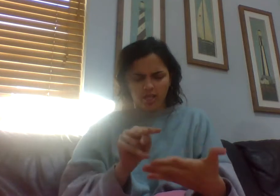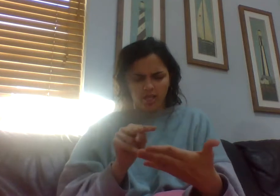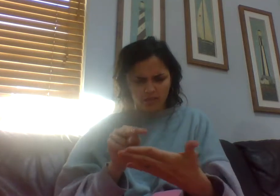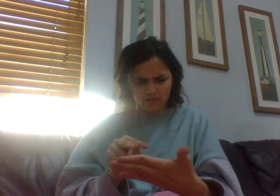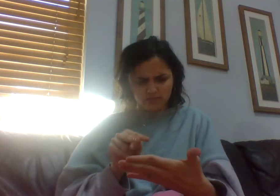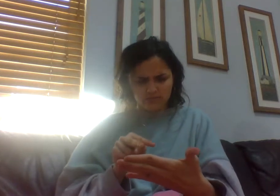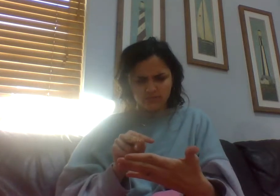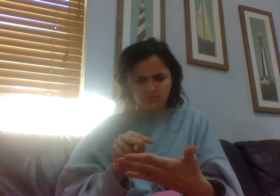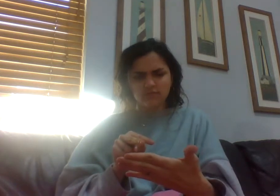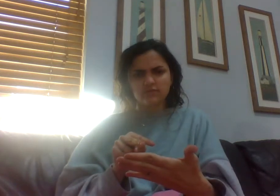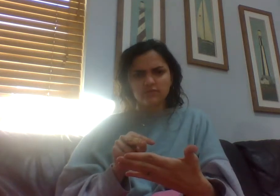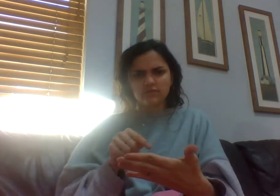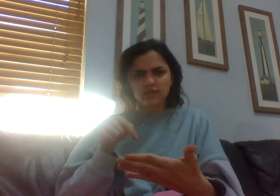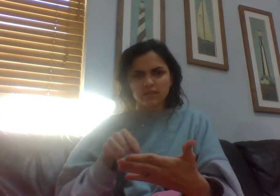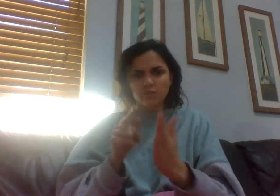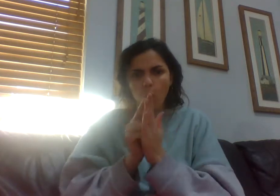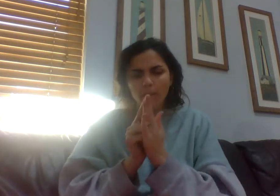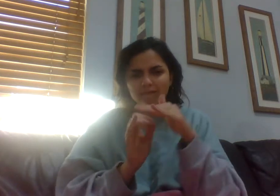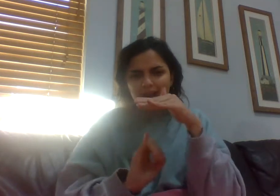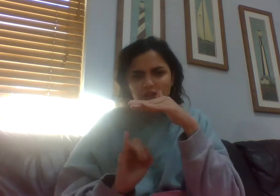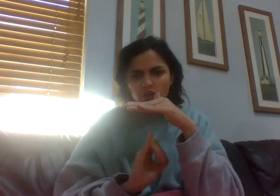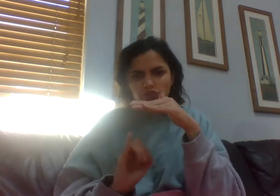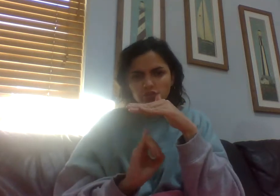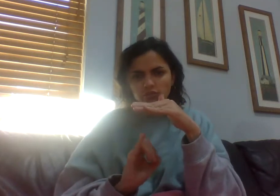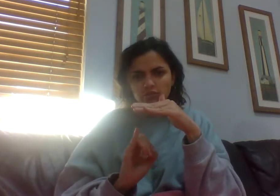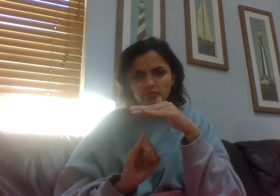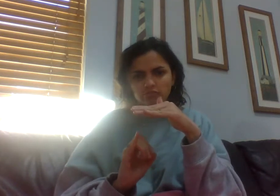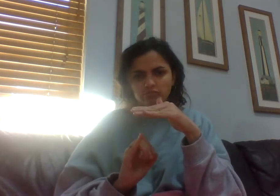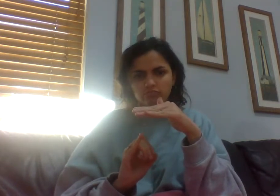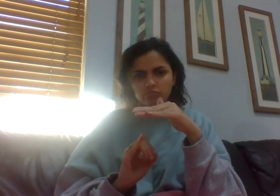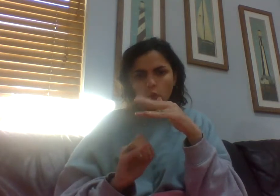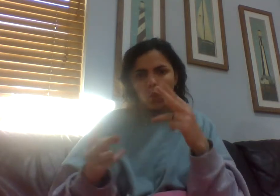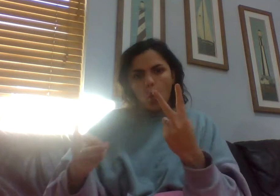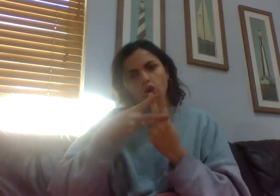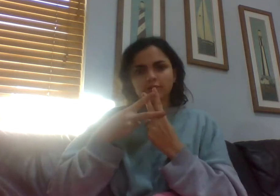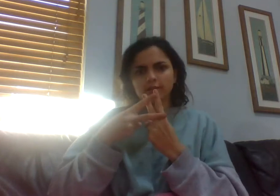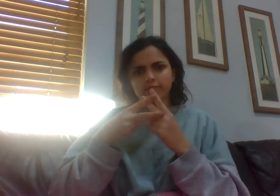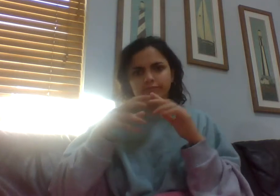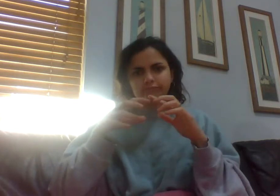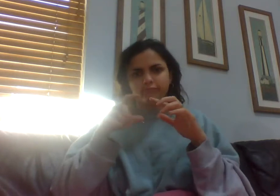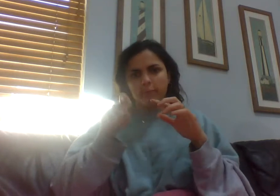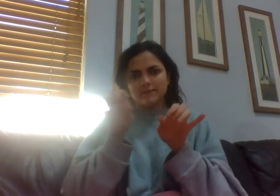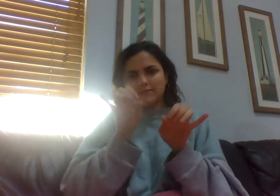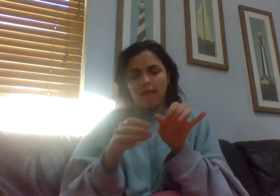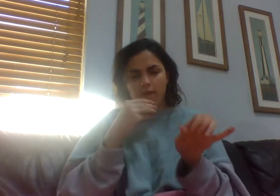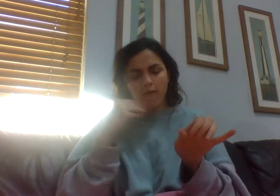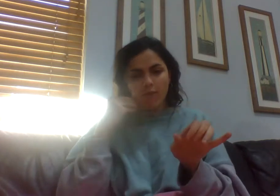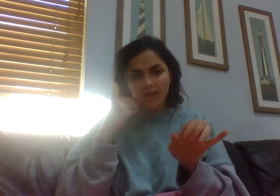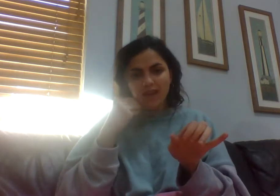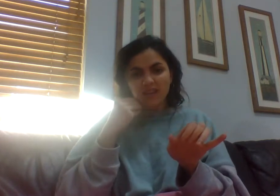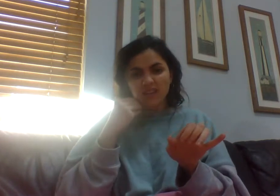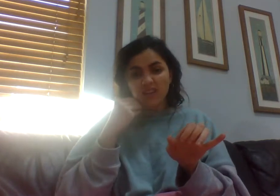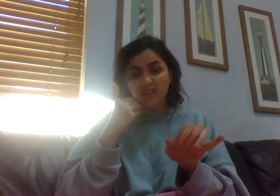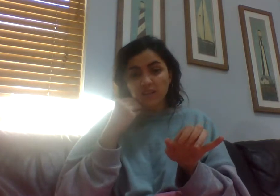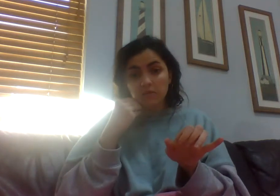of isolation. Is it feasible to think that our eyes and our own experiences